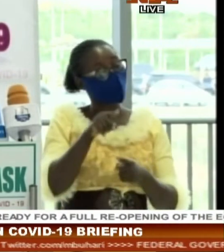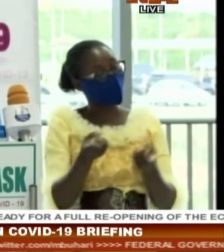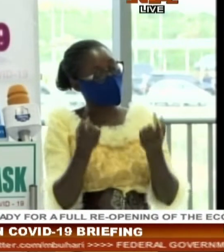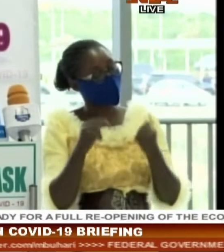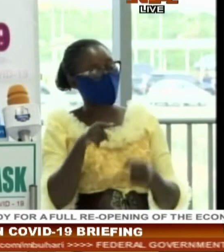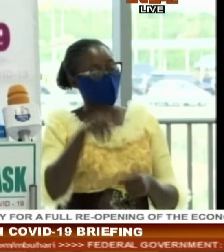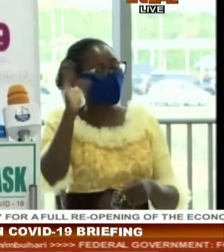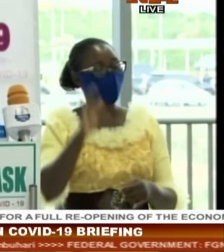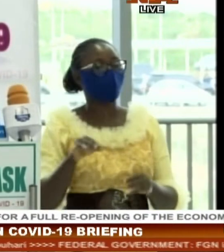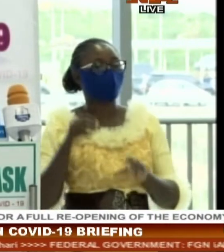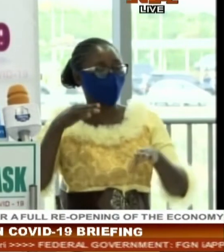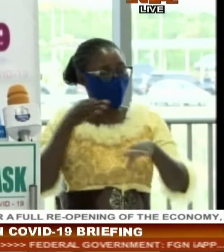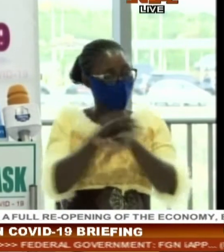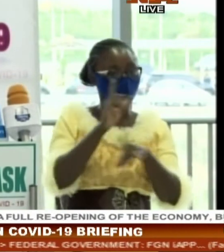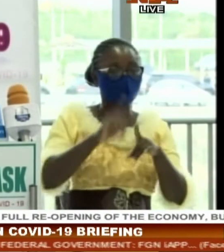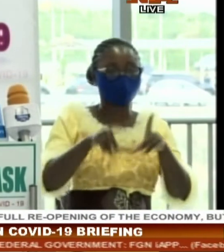quarantine